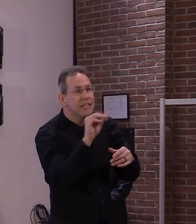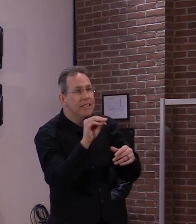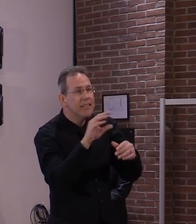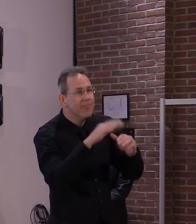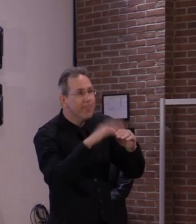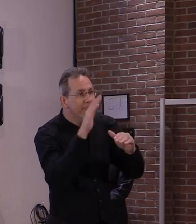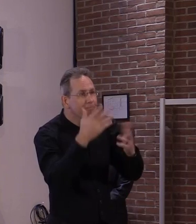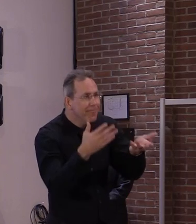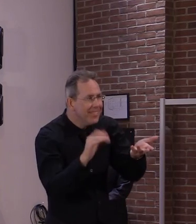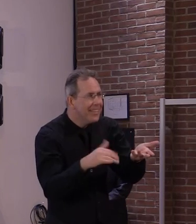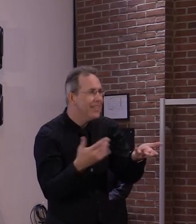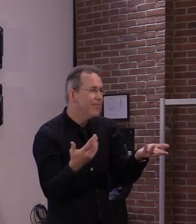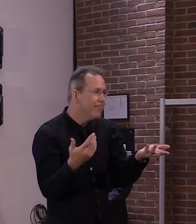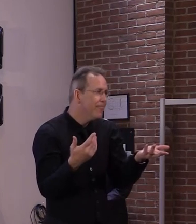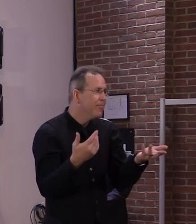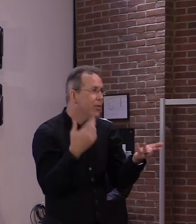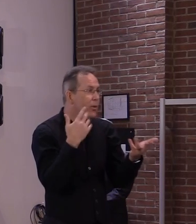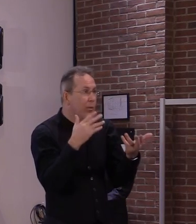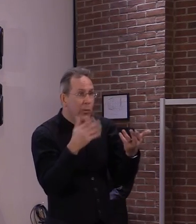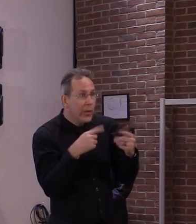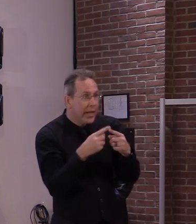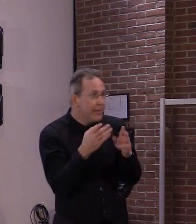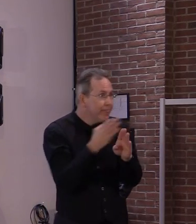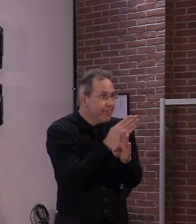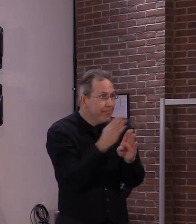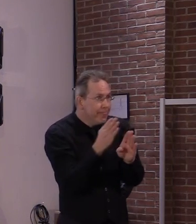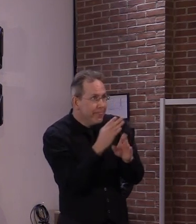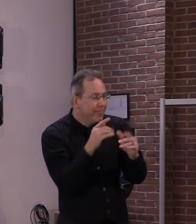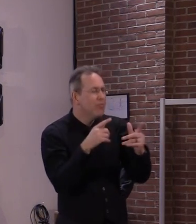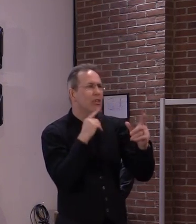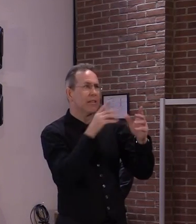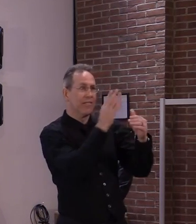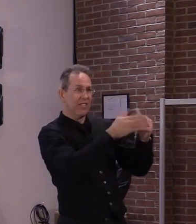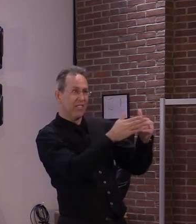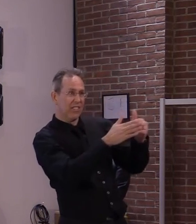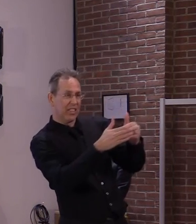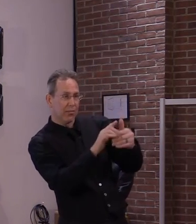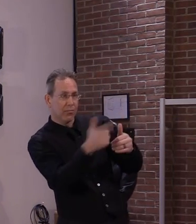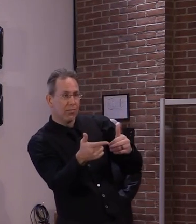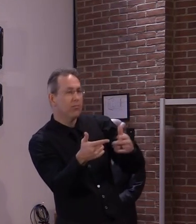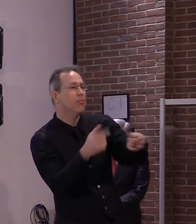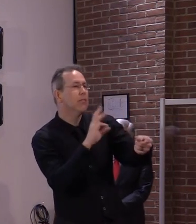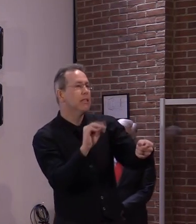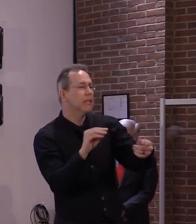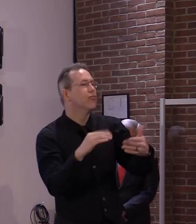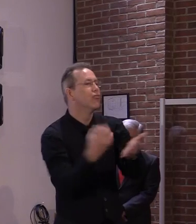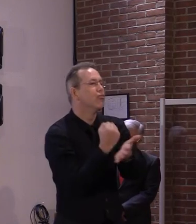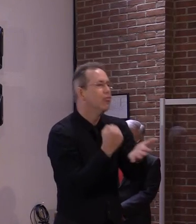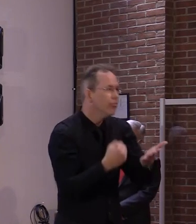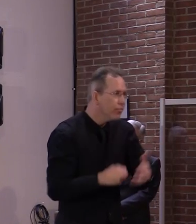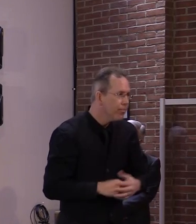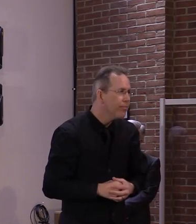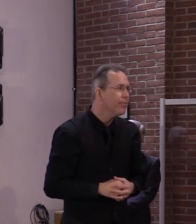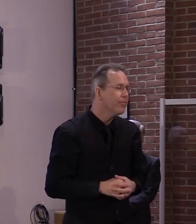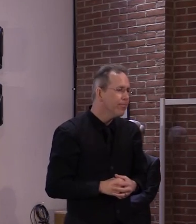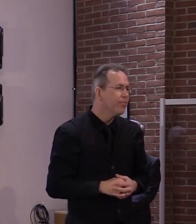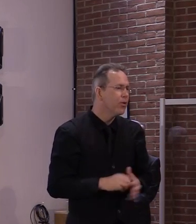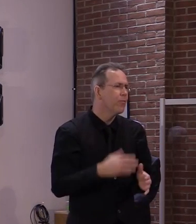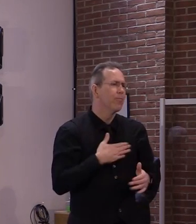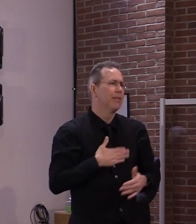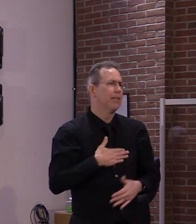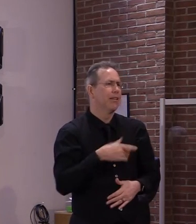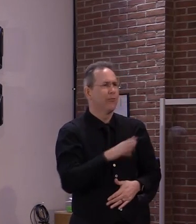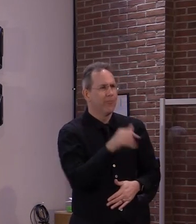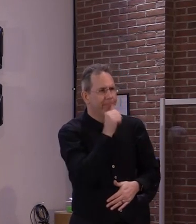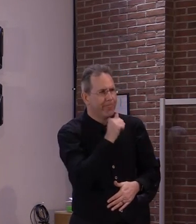just not sure. We haven't gone that far out, but she's correct. At this point in time, with the supplies we have coming